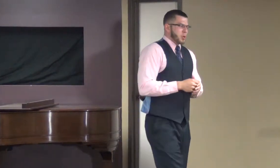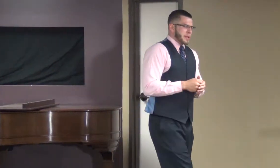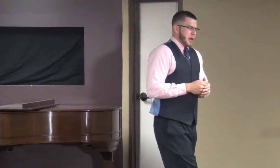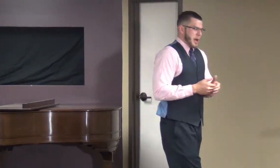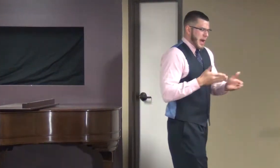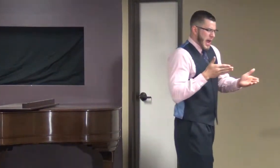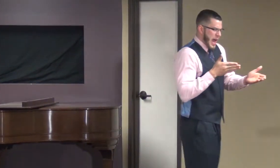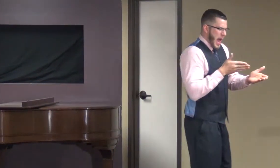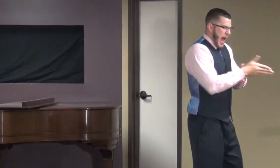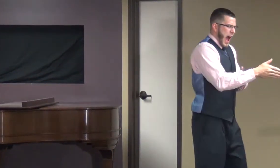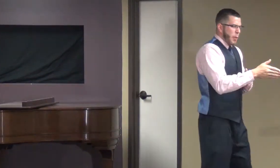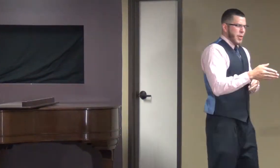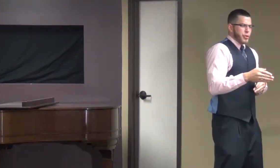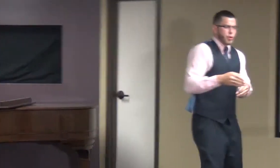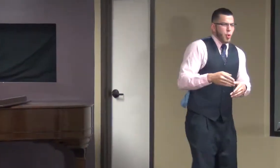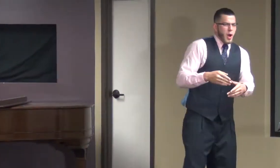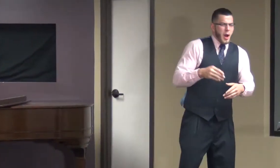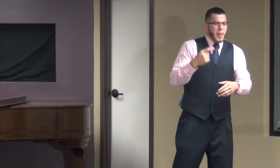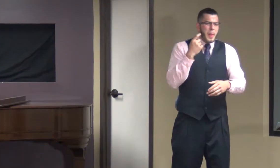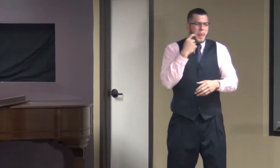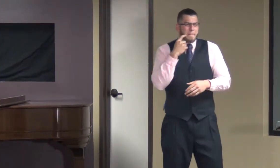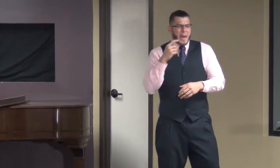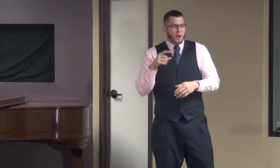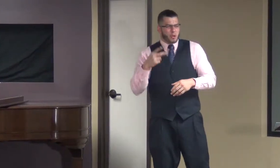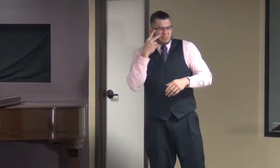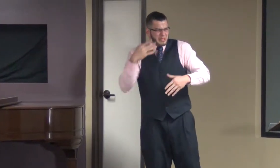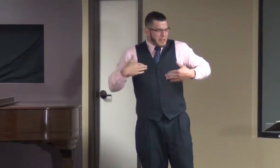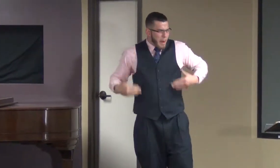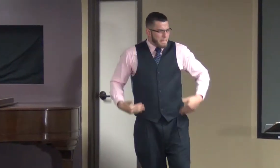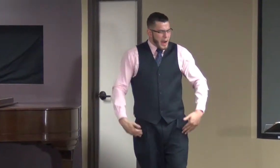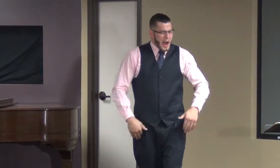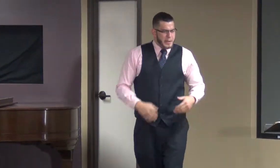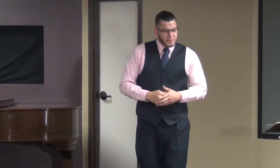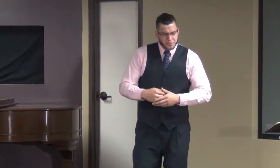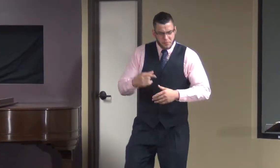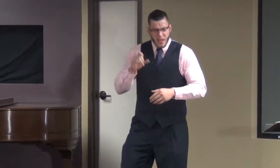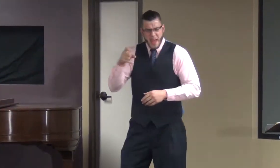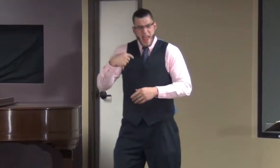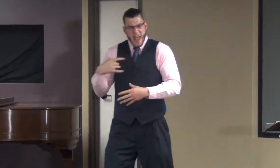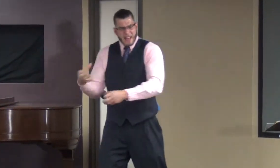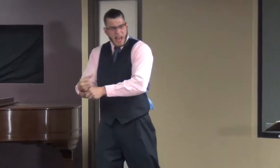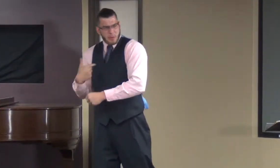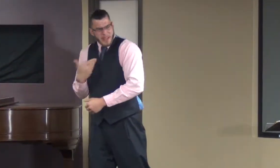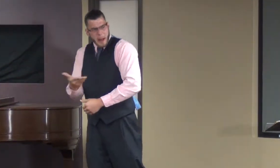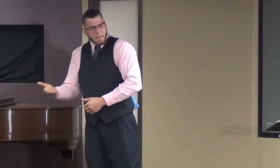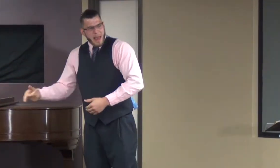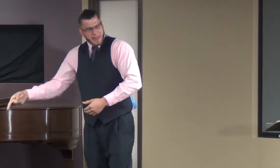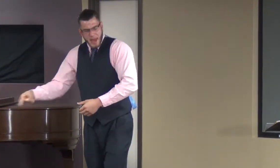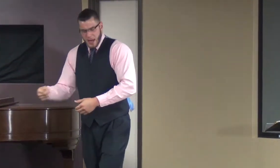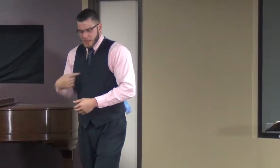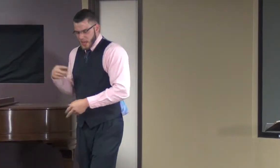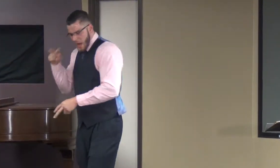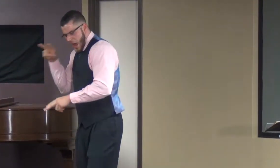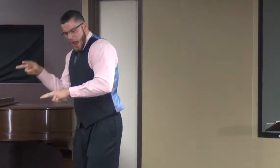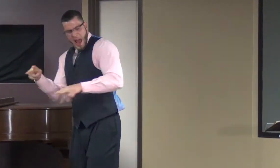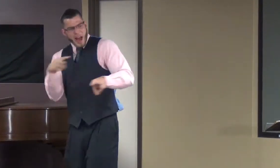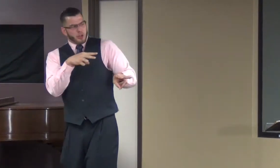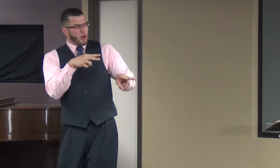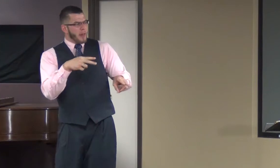courthouse. I went through the metal, see my body. As I was getting my things, I turn and